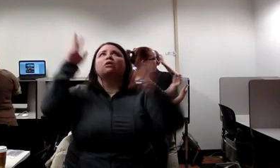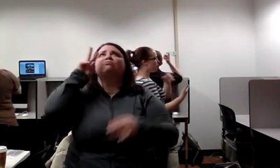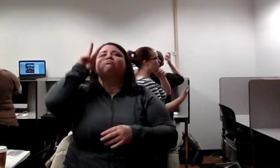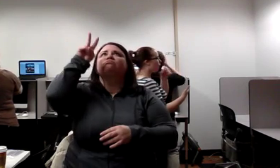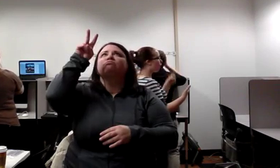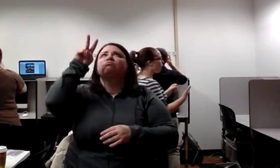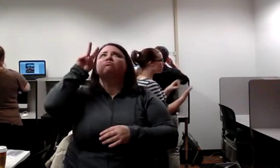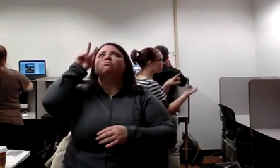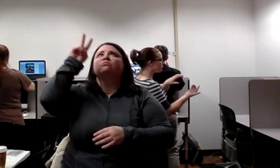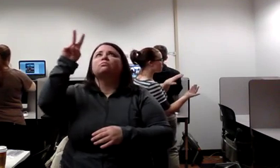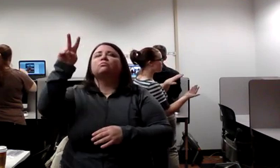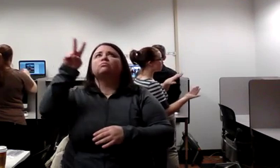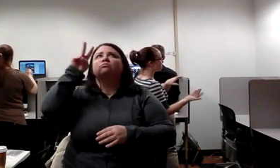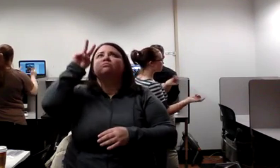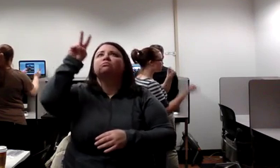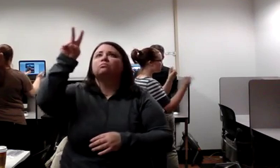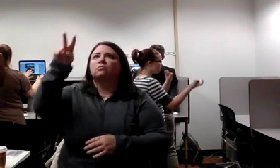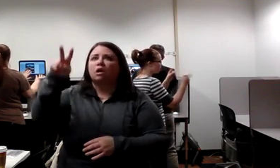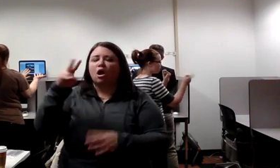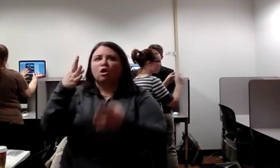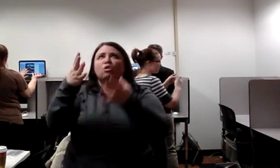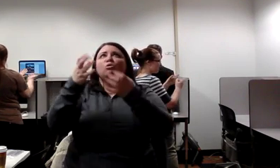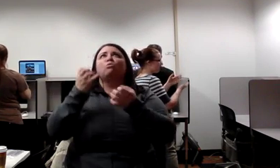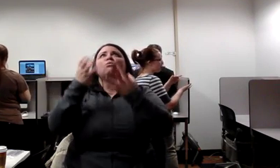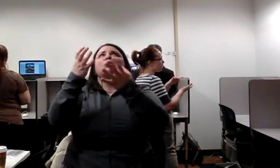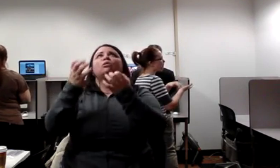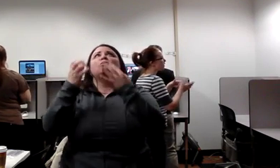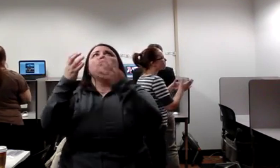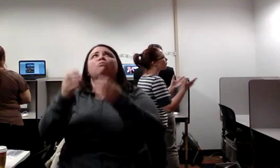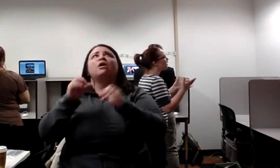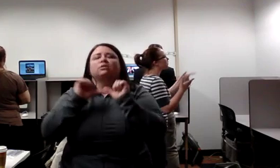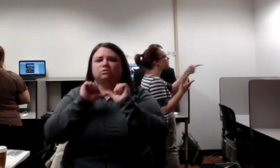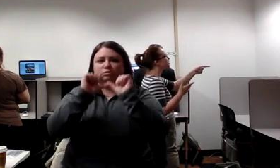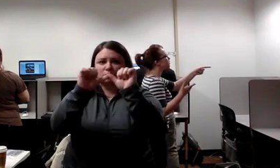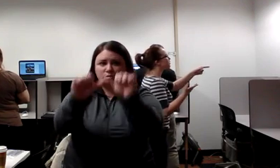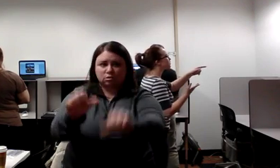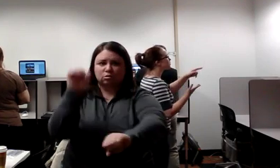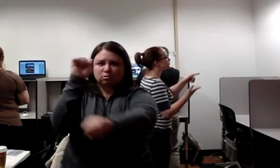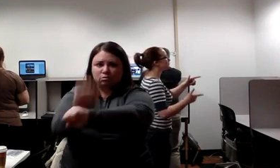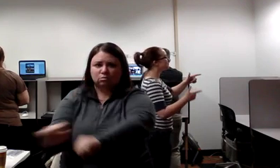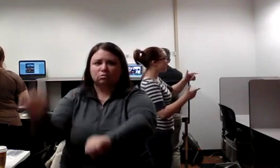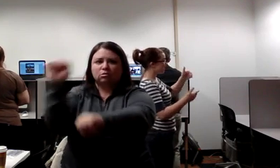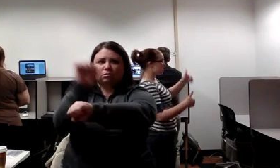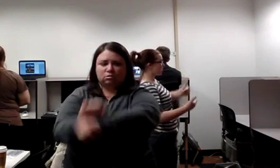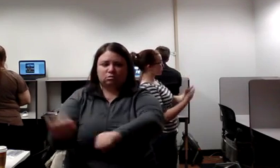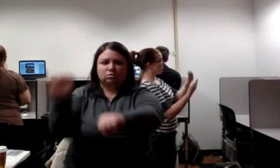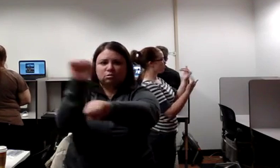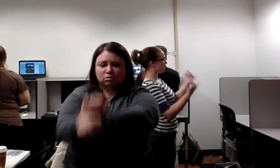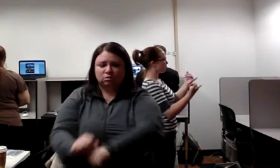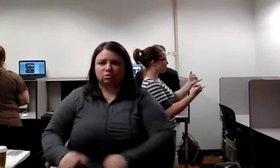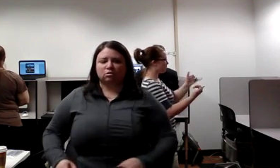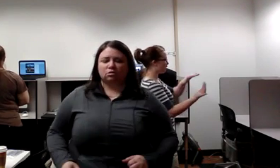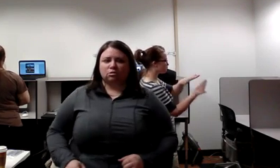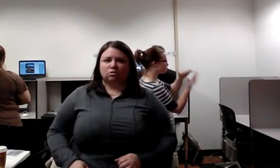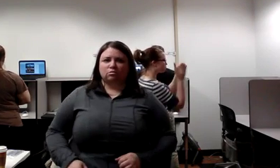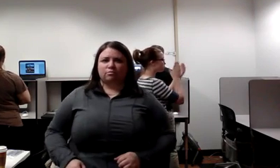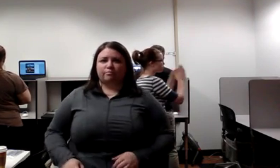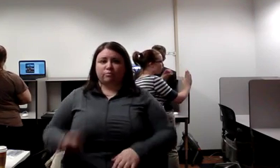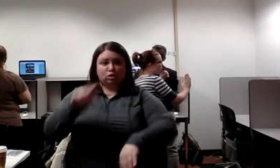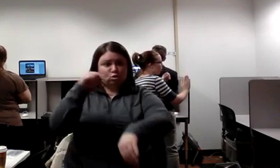be cleared away. Sorry to be so dramatic, but it's quite true. Your time is limited, so